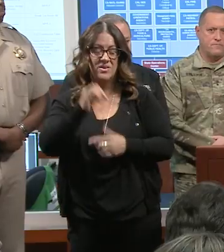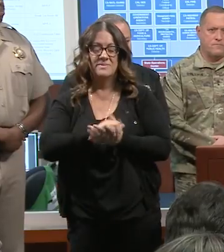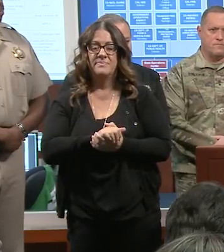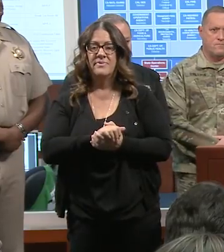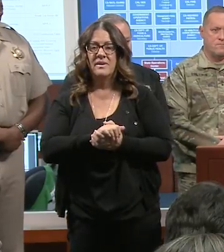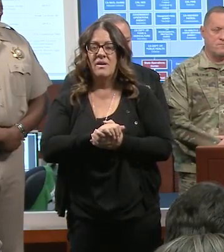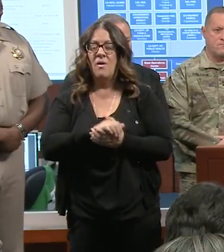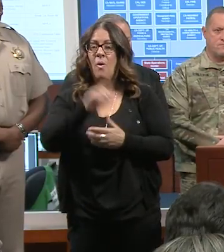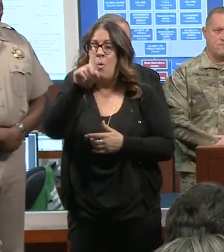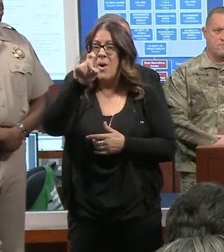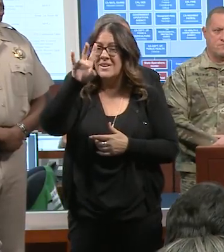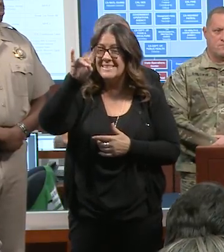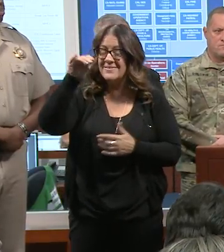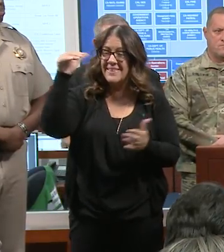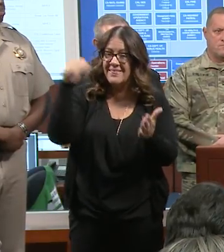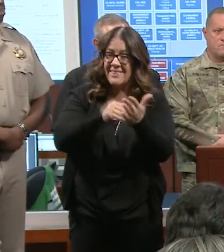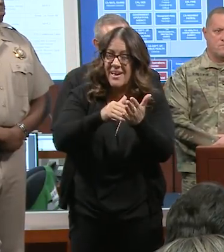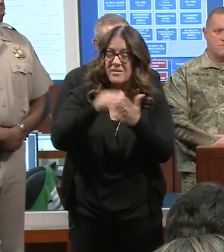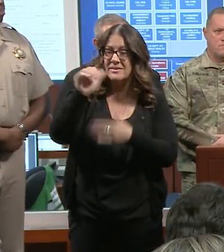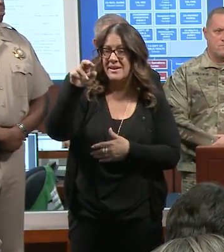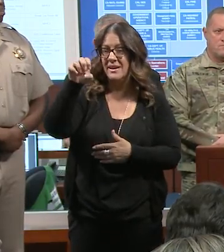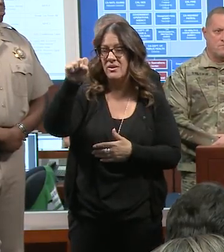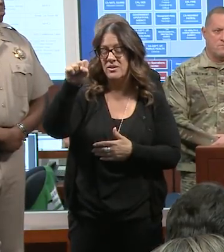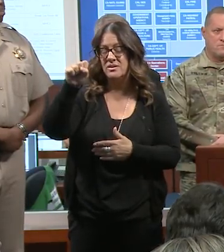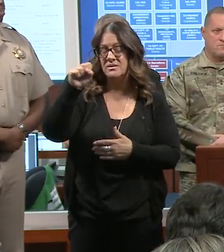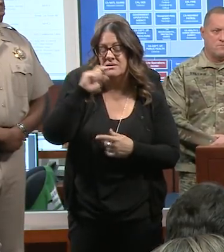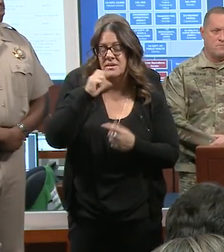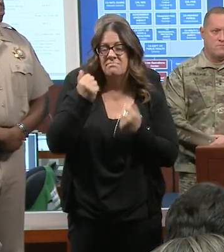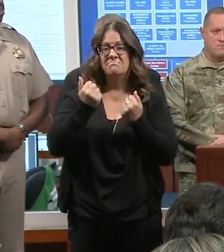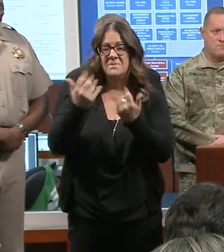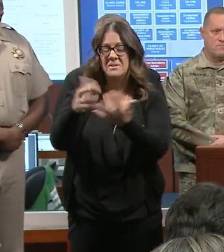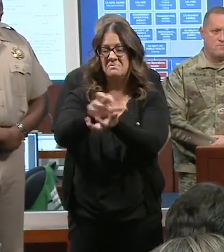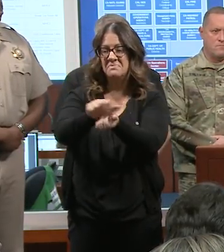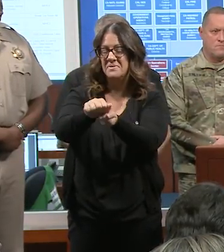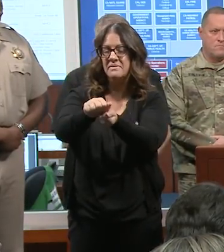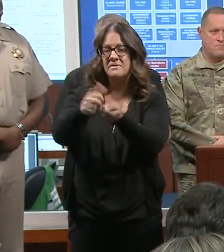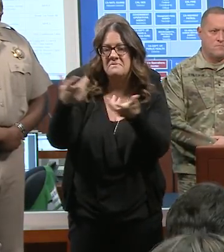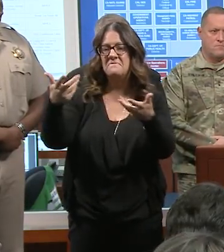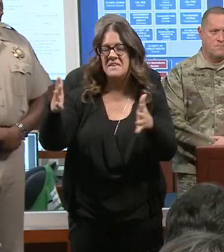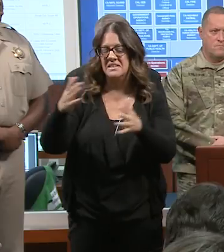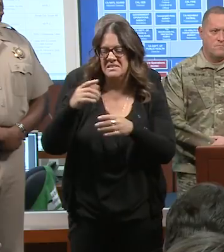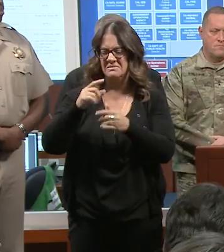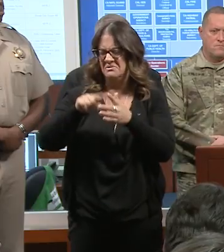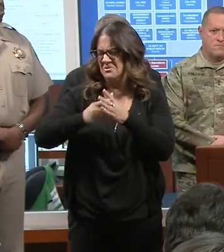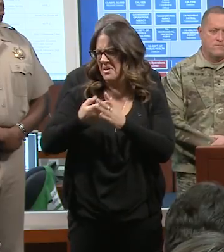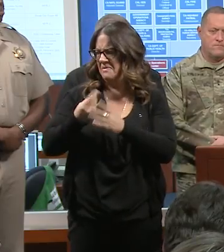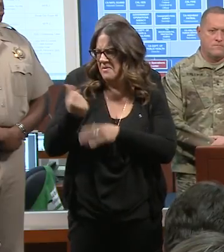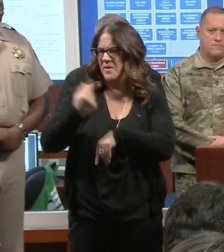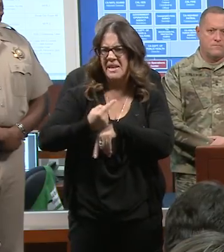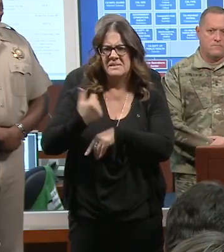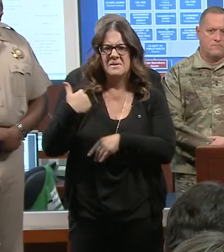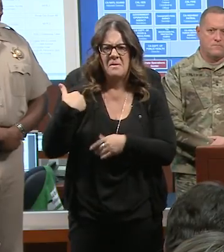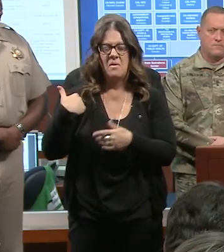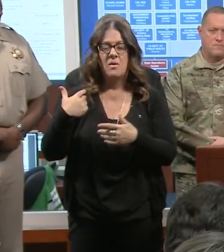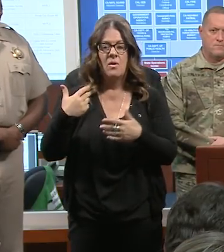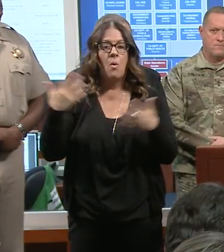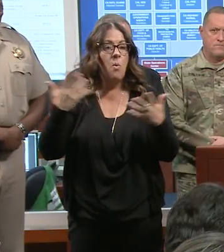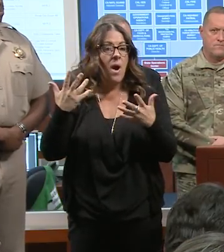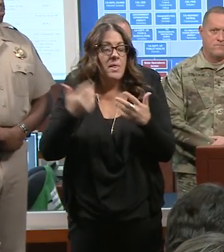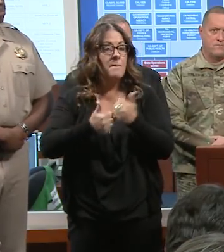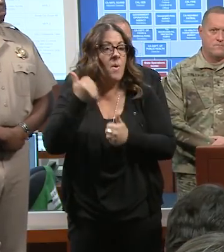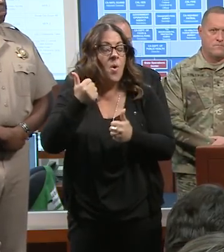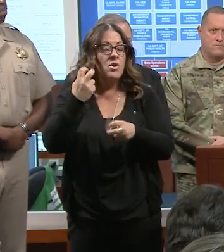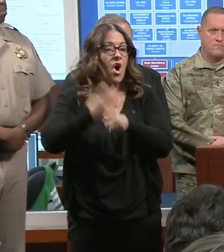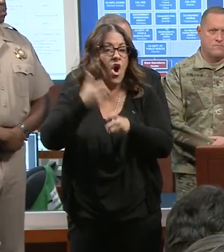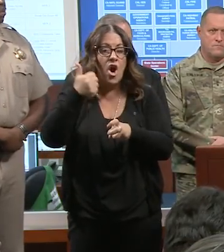Over 170,000 acres has burned since the beginning of this event just a few days ago. And what's challenging about